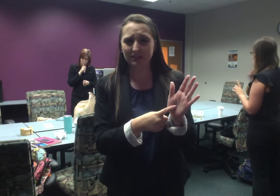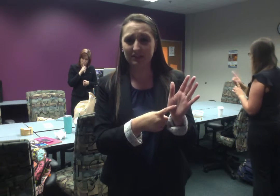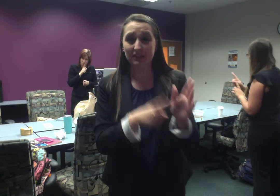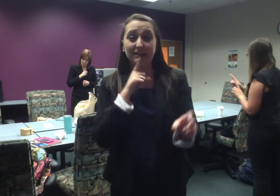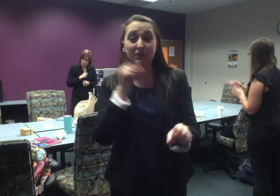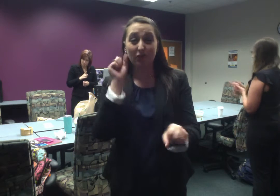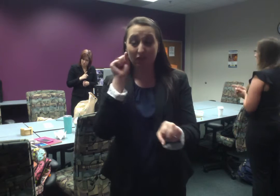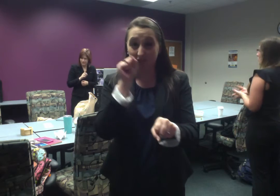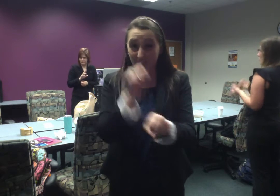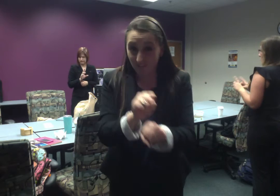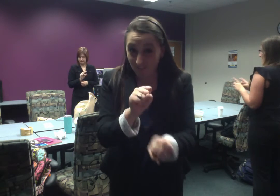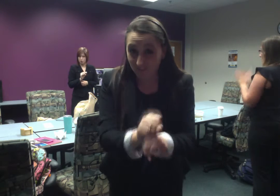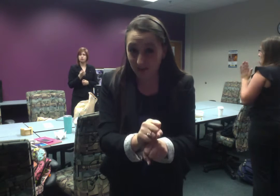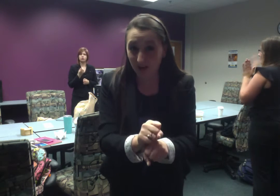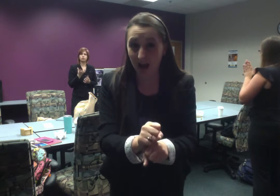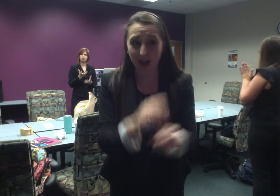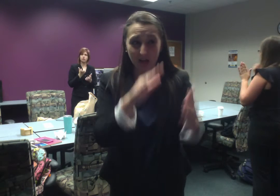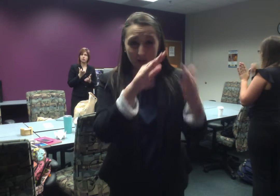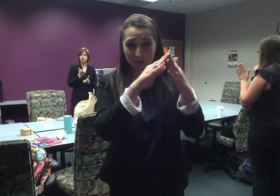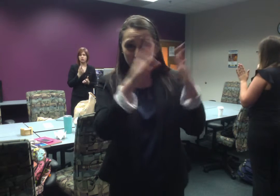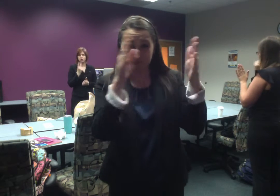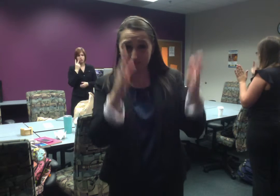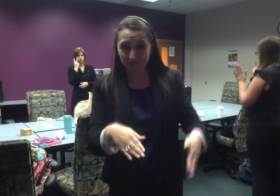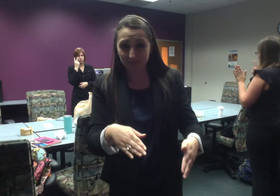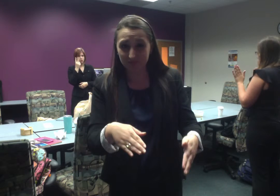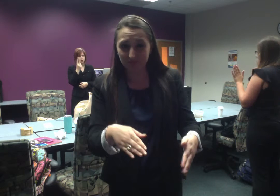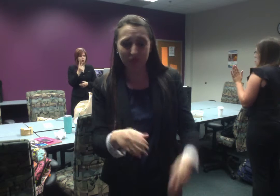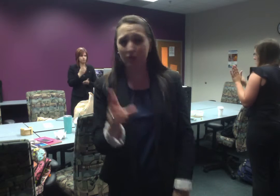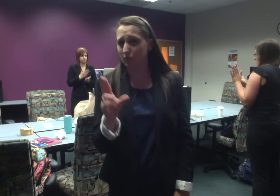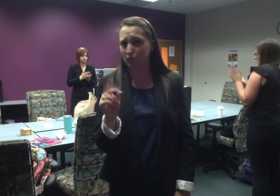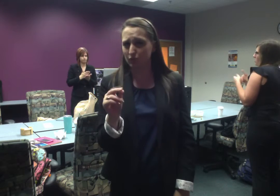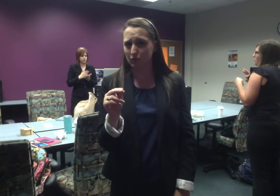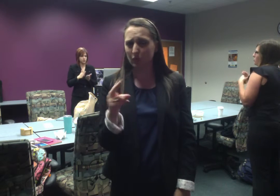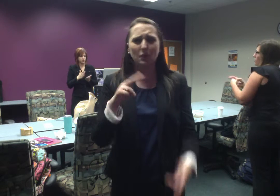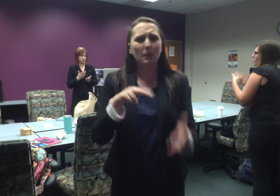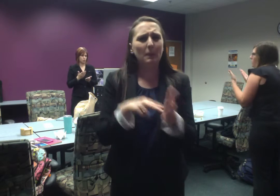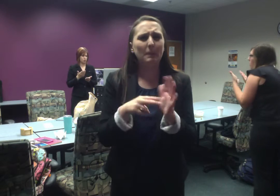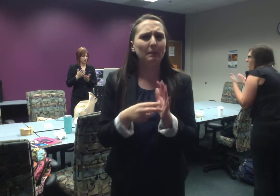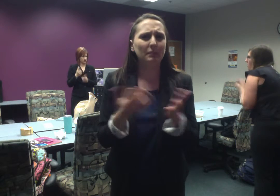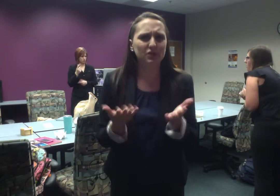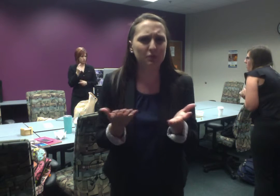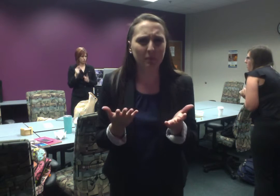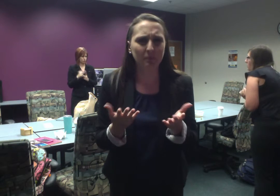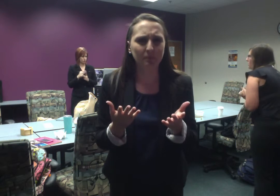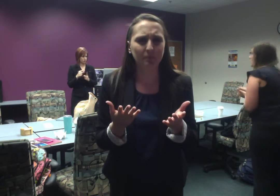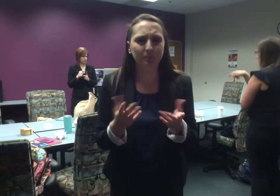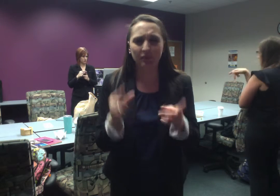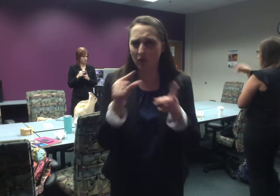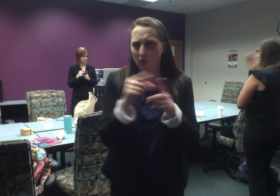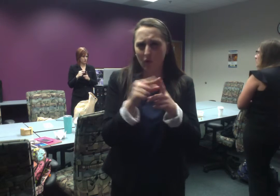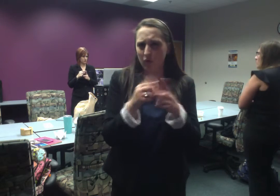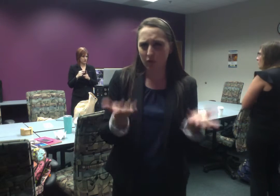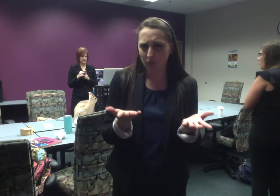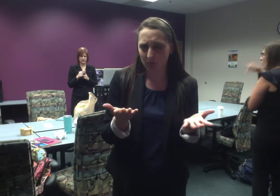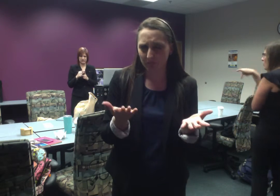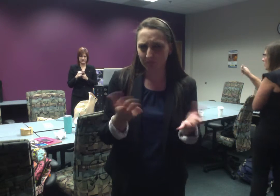Yeah, okay, but when we're looking at artwork, there's a special word. Like Pablo Picasso, when he would show a person's face and he would show it from